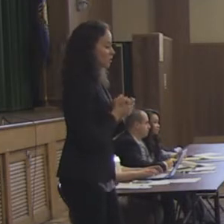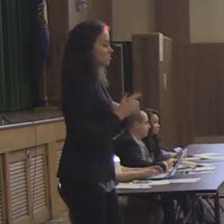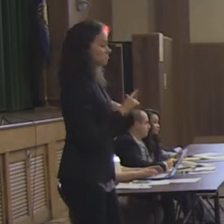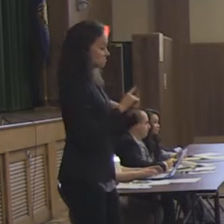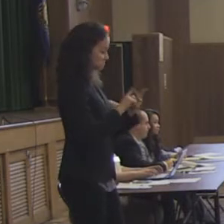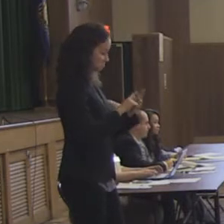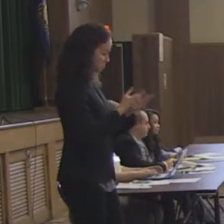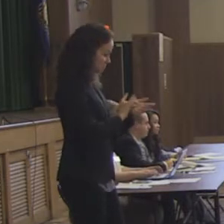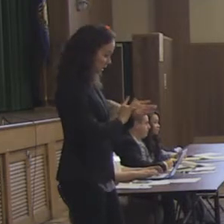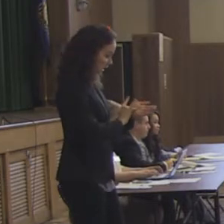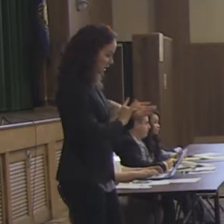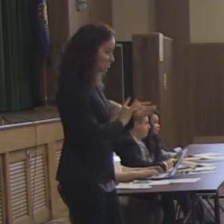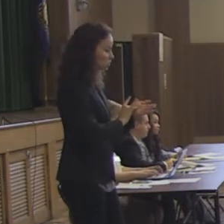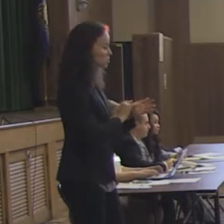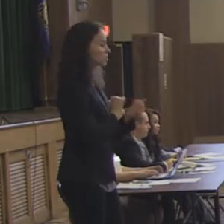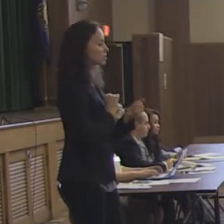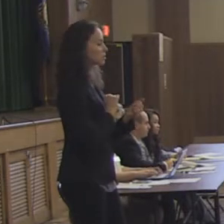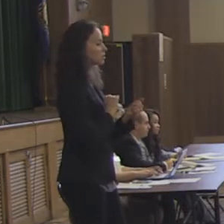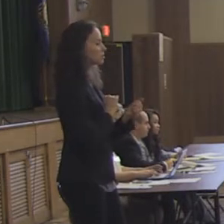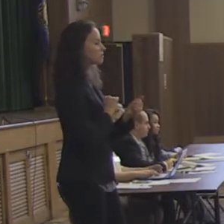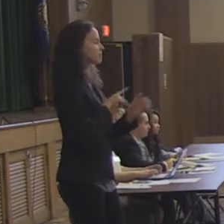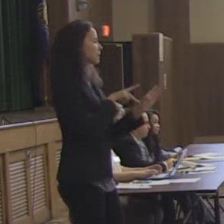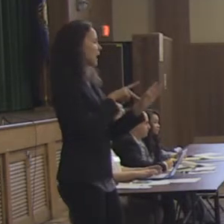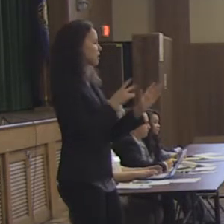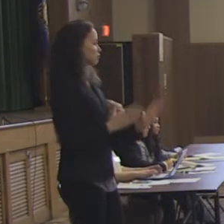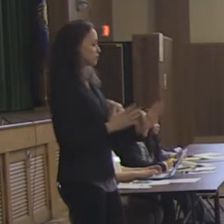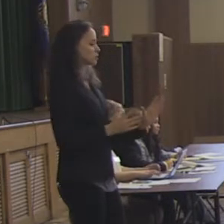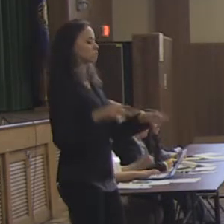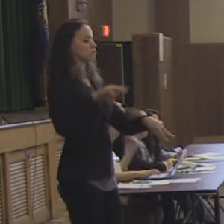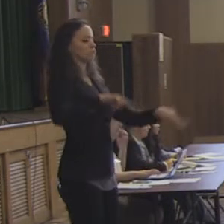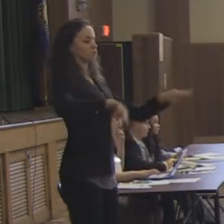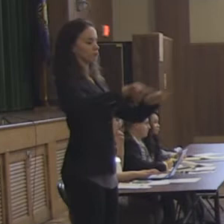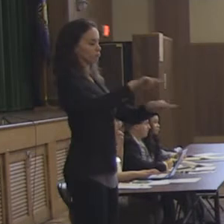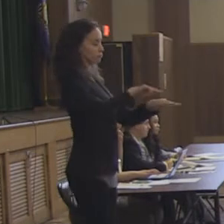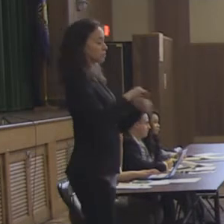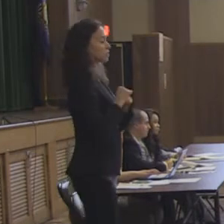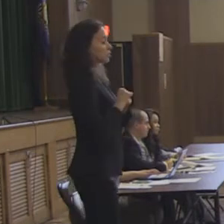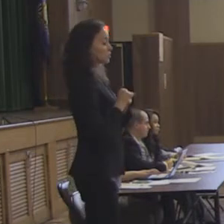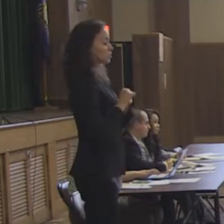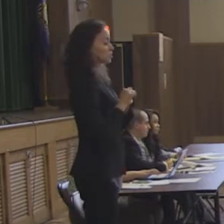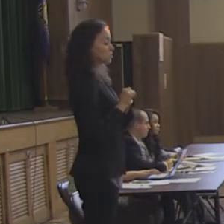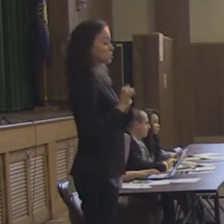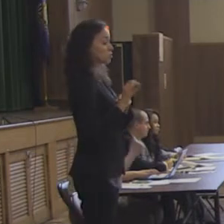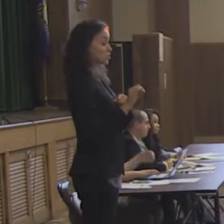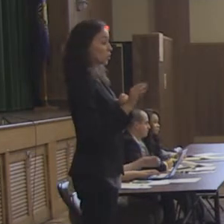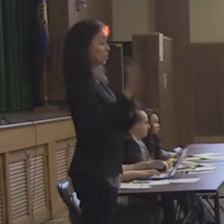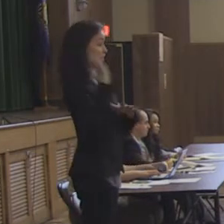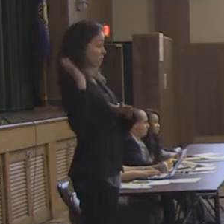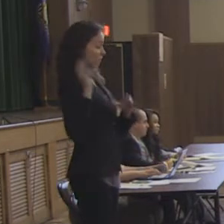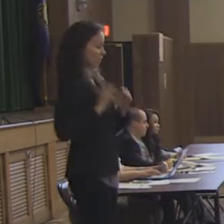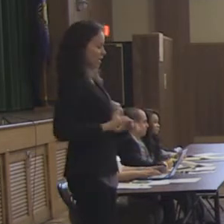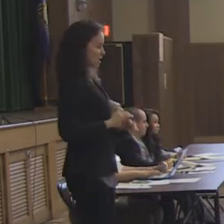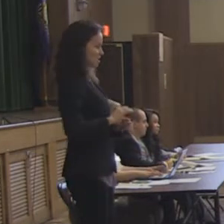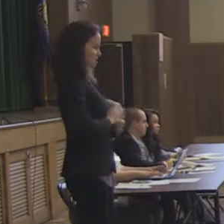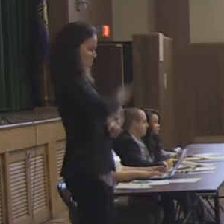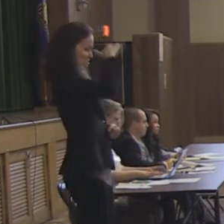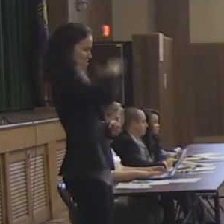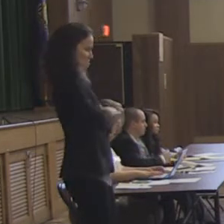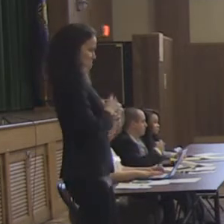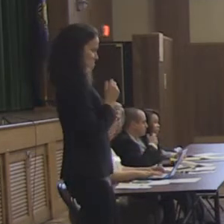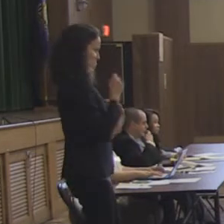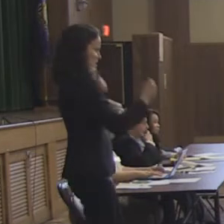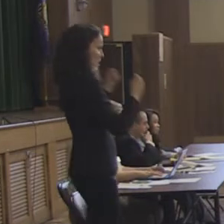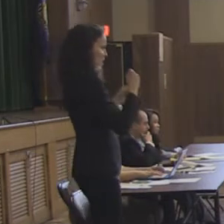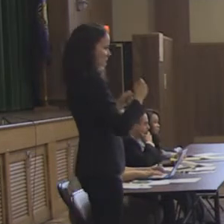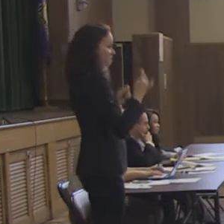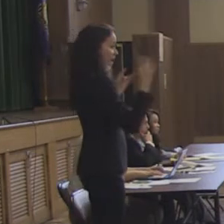medication administration overseen by a psychiatrist. Clients went from dealing with their feelings by acting out in a violent manner to